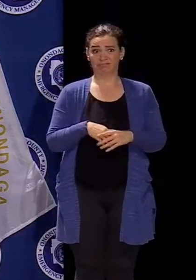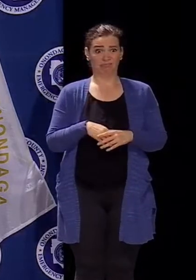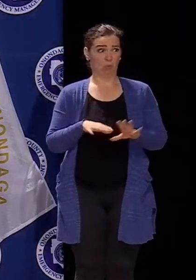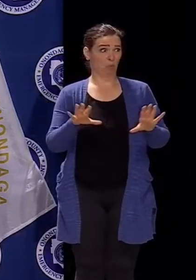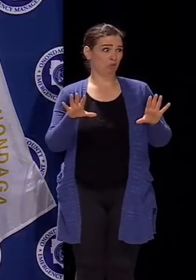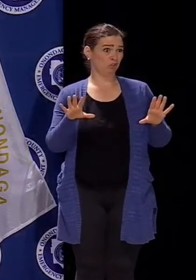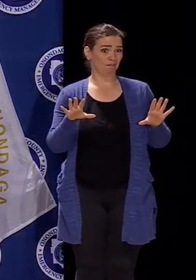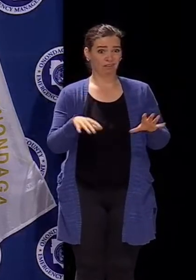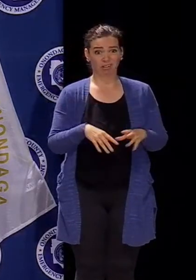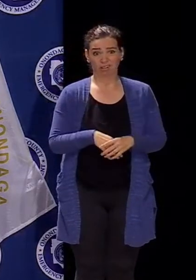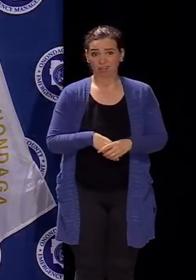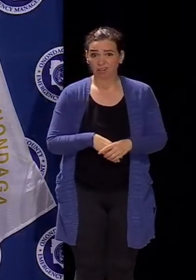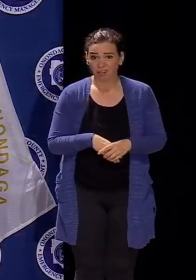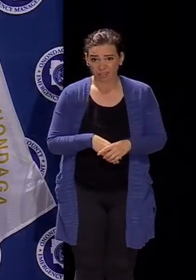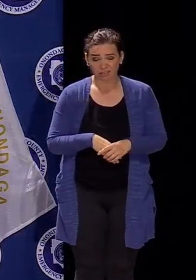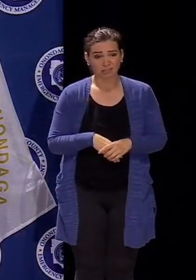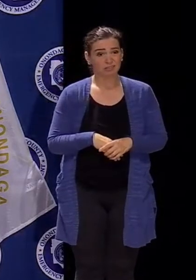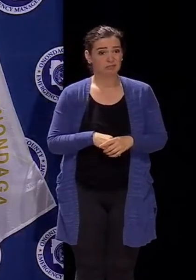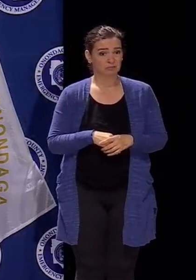the whole time that haven't.